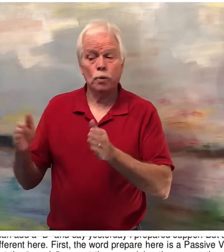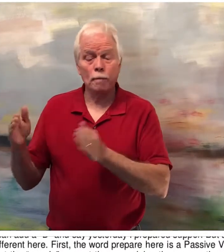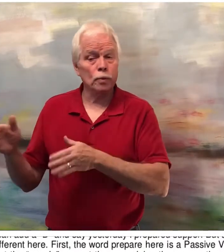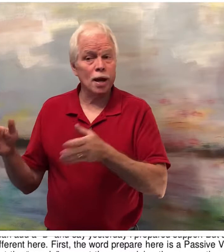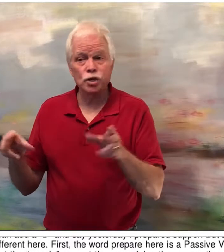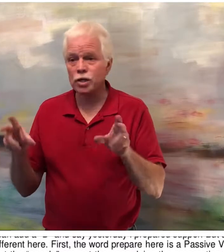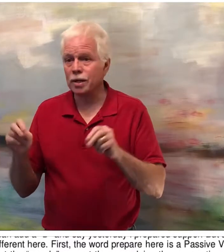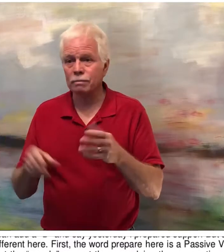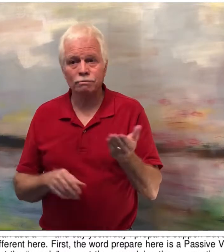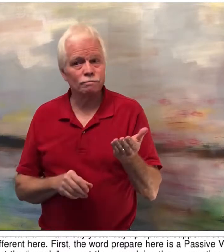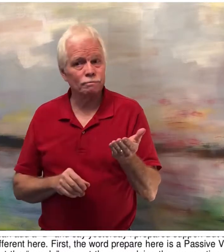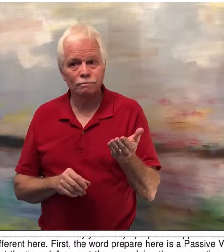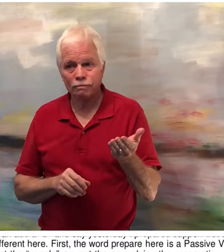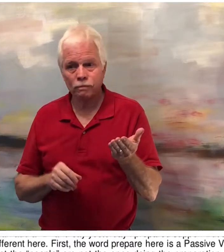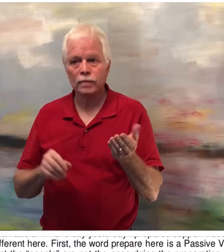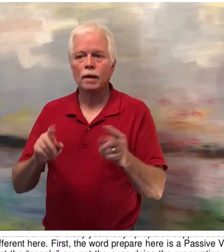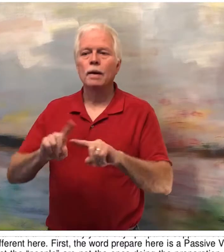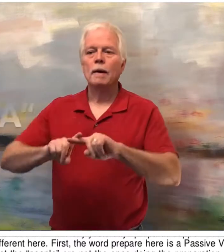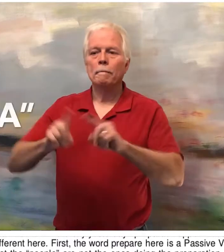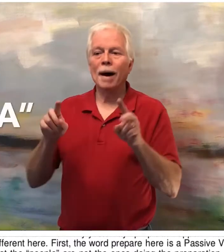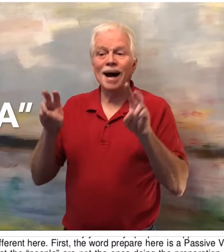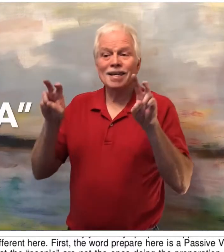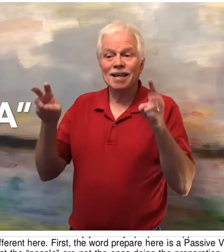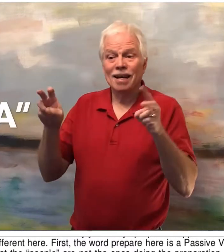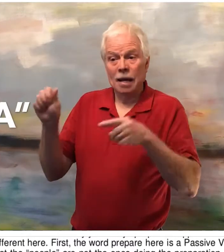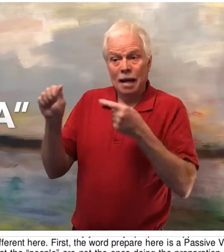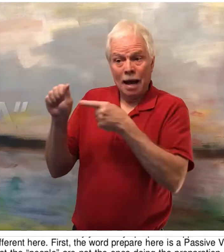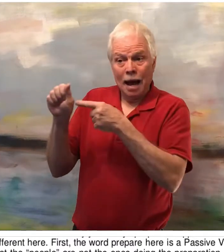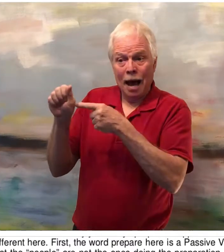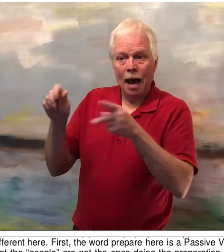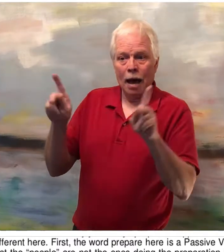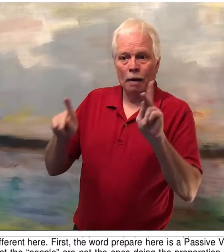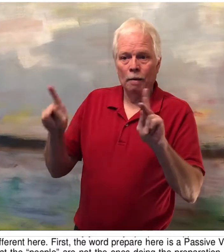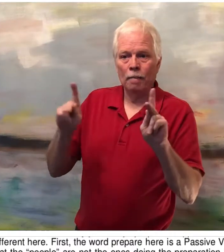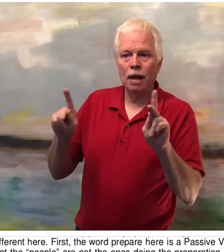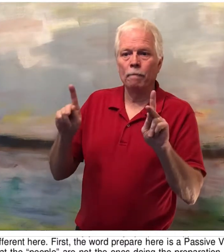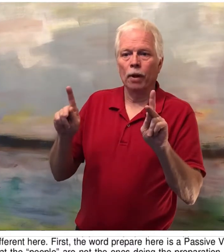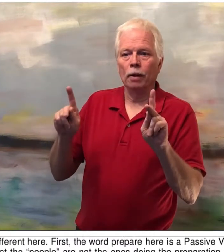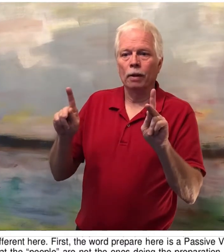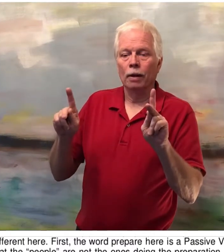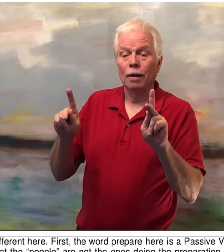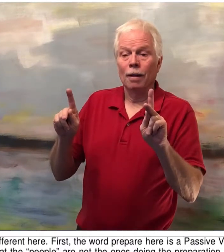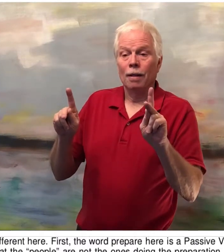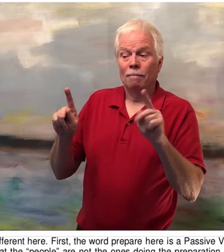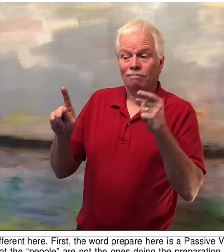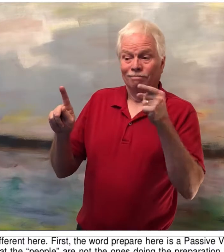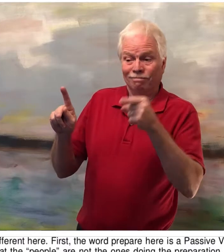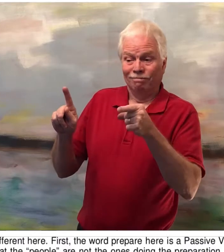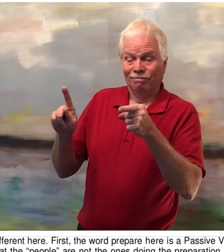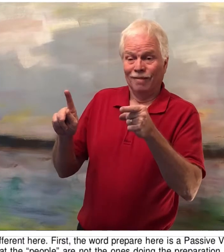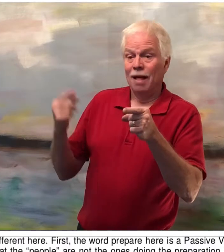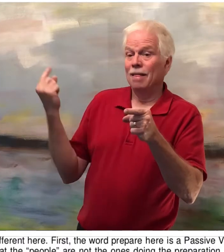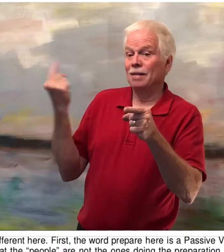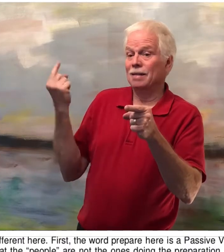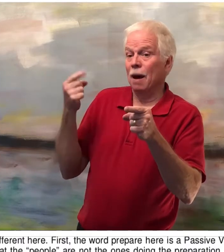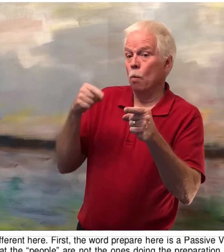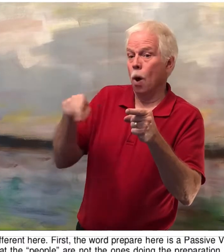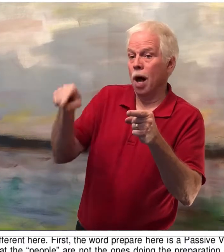preparation. But a people, that someone